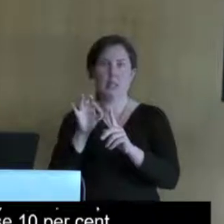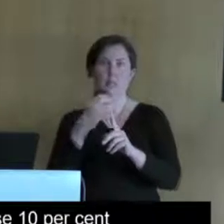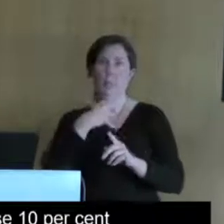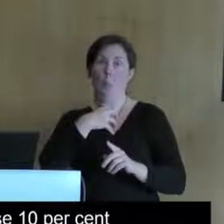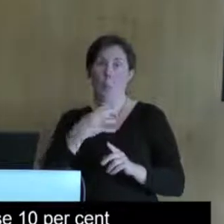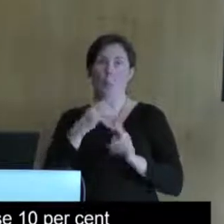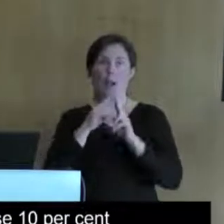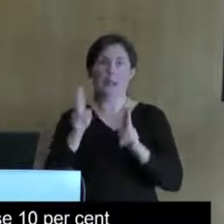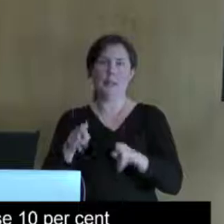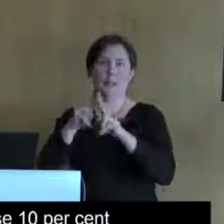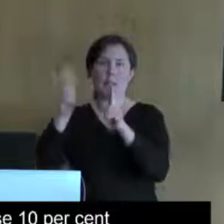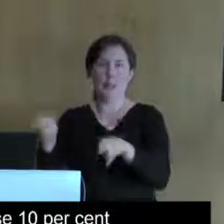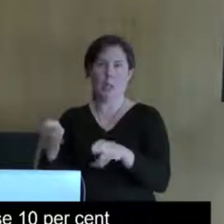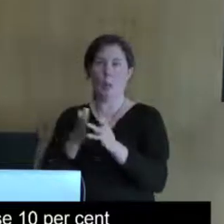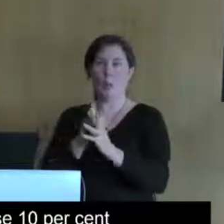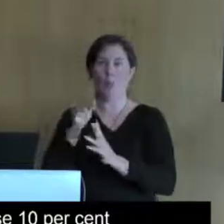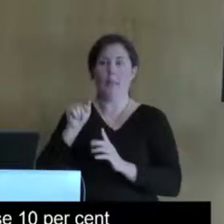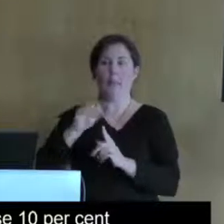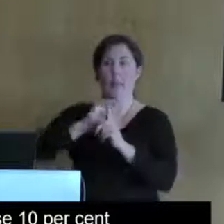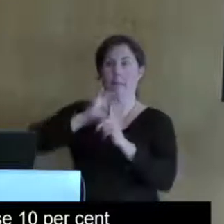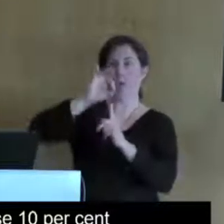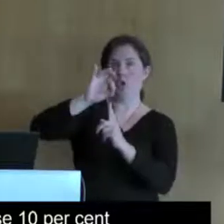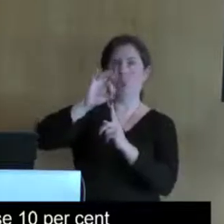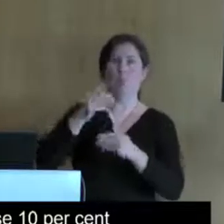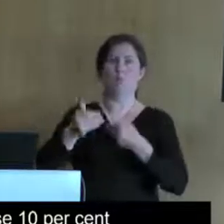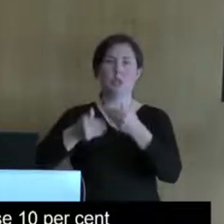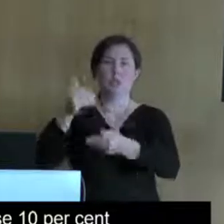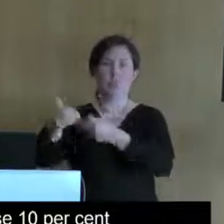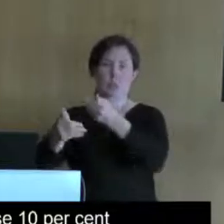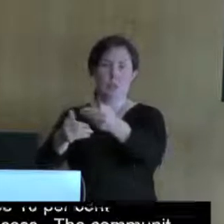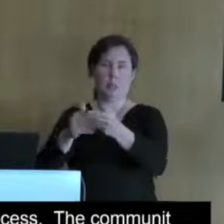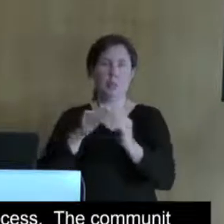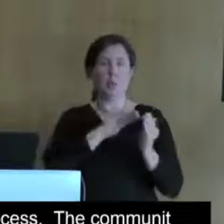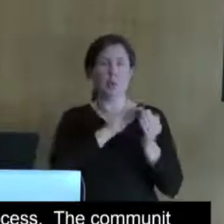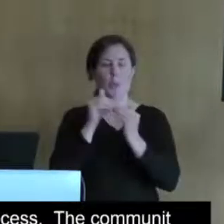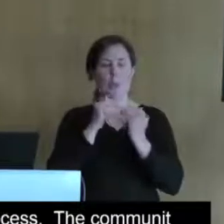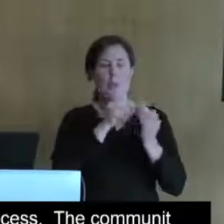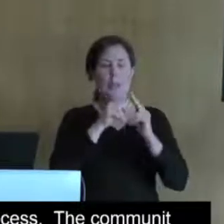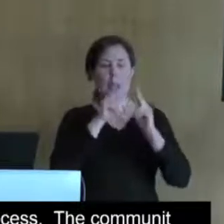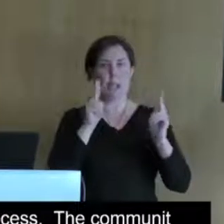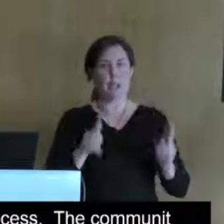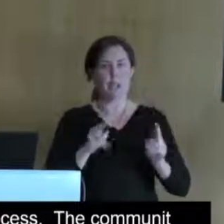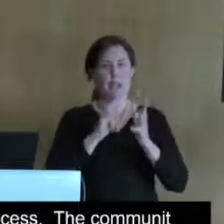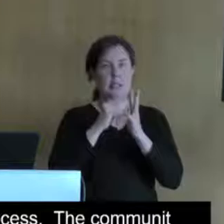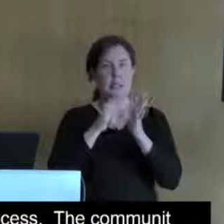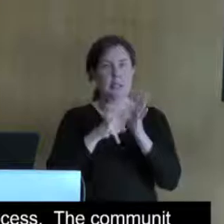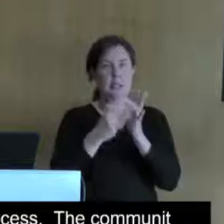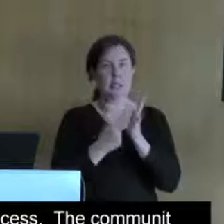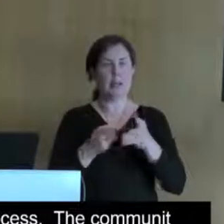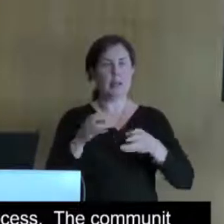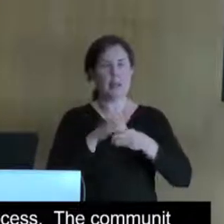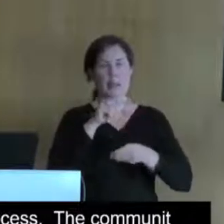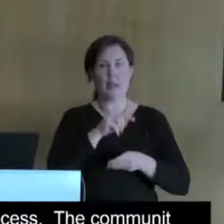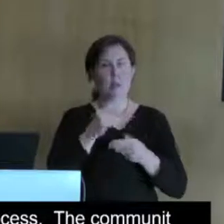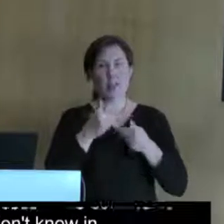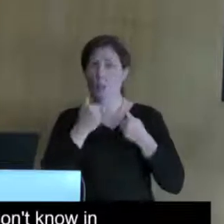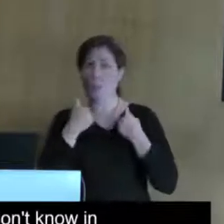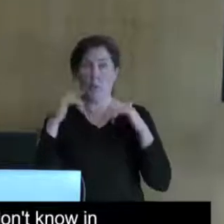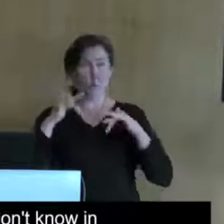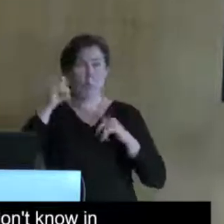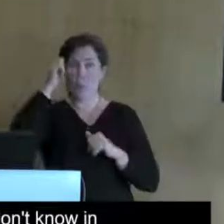program to upgrade 2,500 public housing properties and hopefully